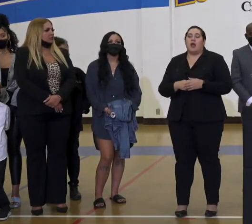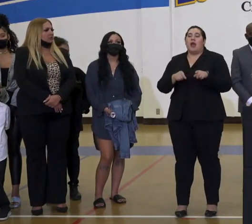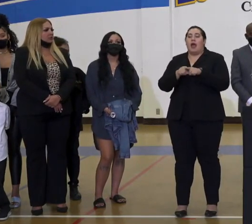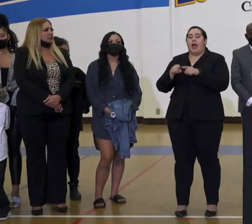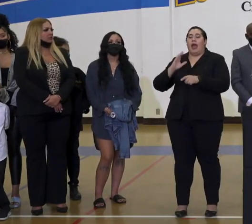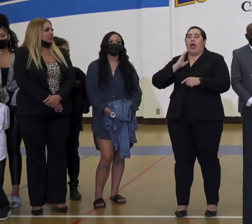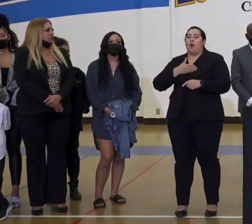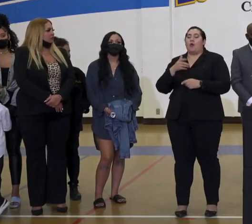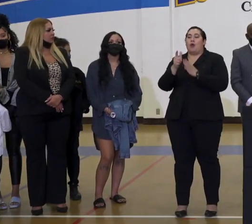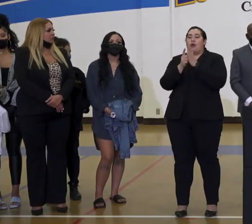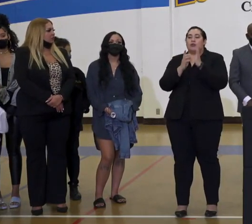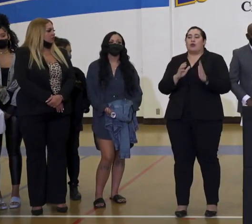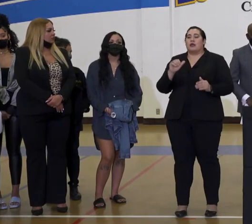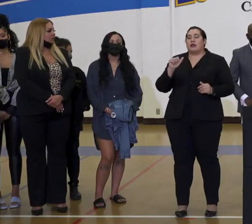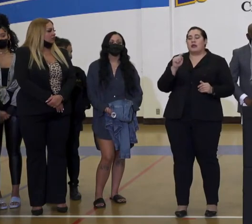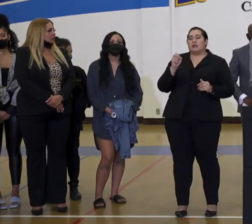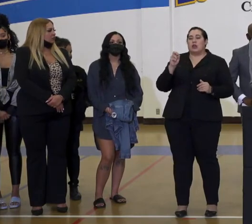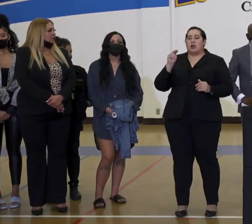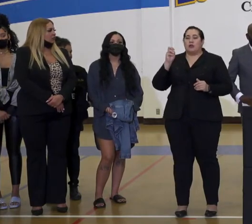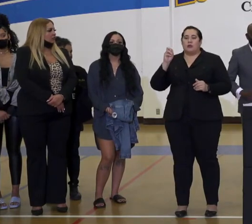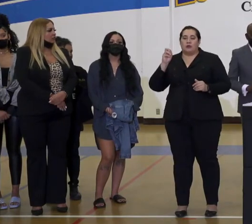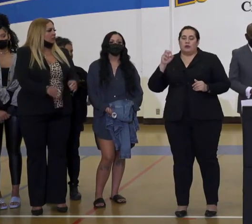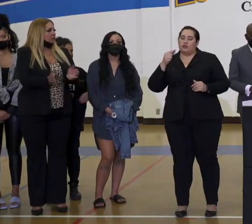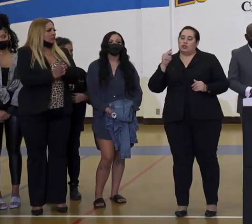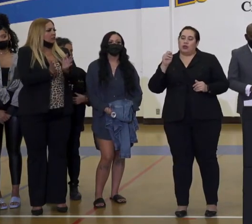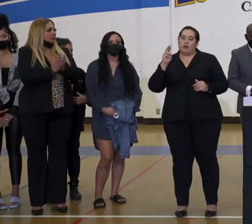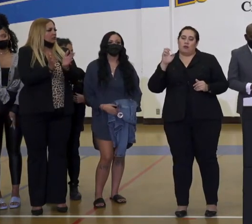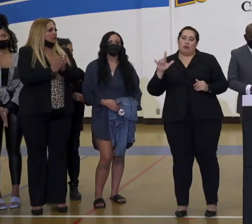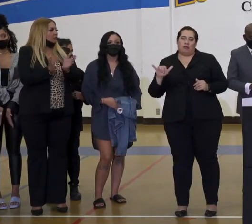our Attorney General Rob Bonta.